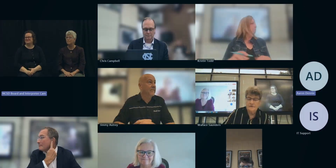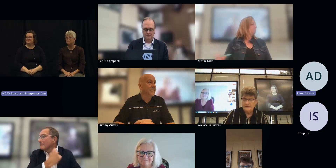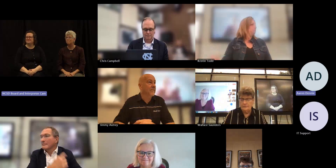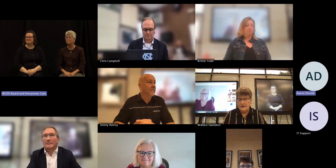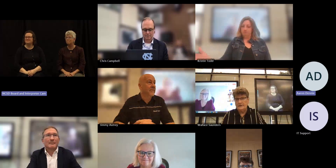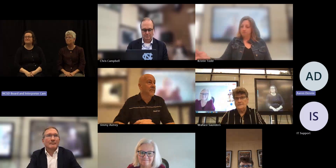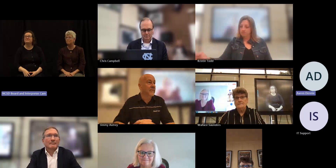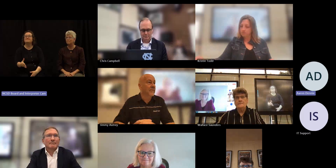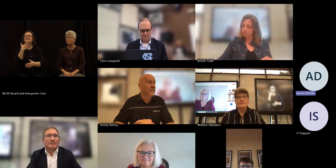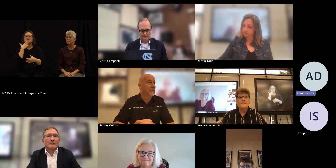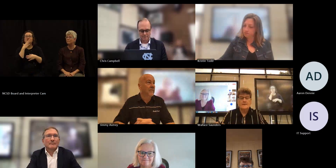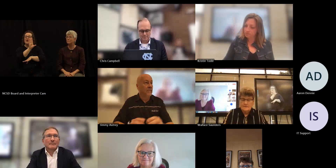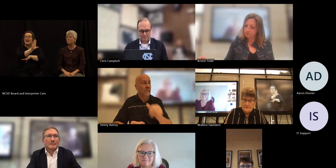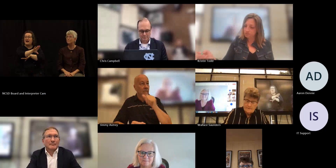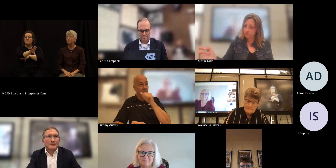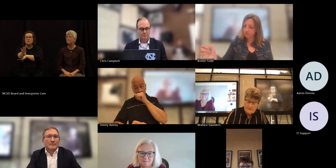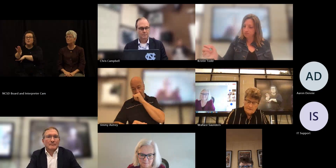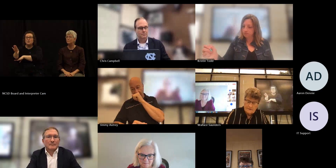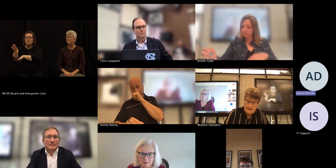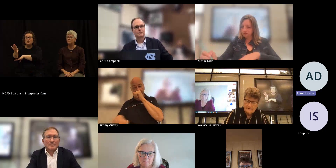Good afternoon, everybody.